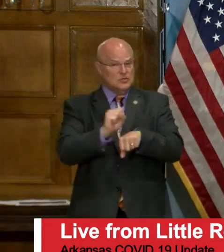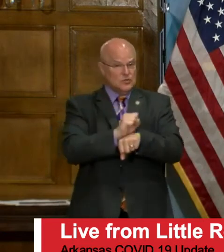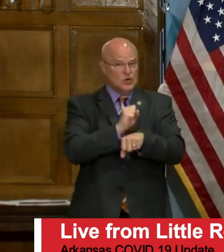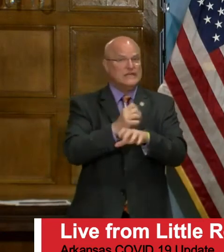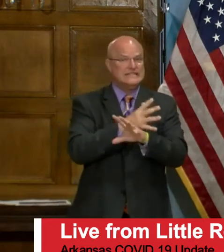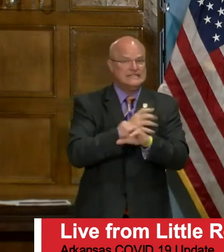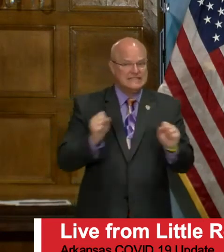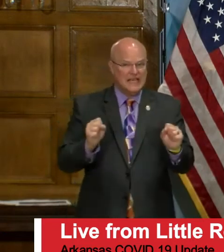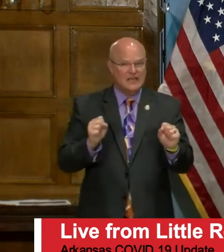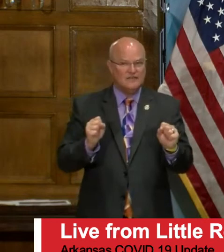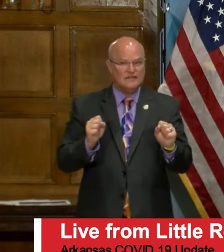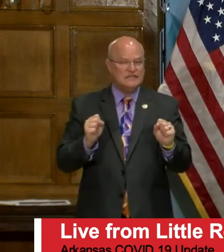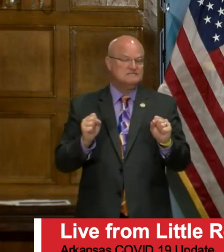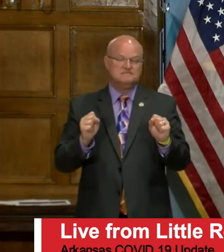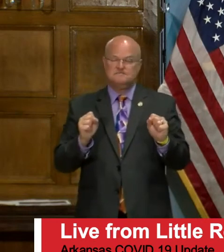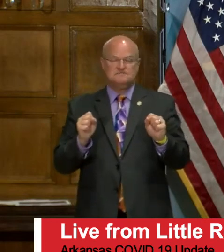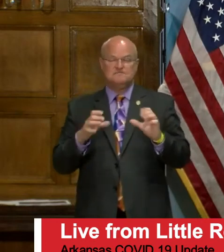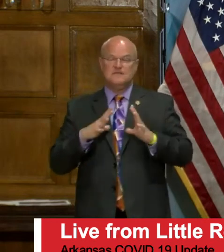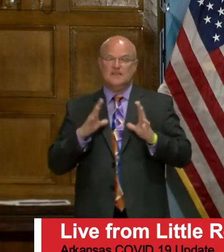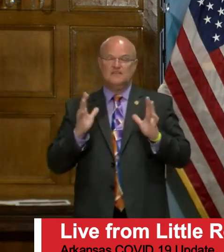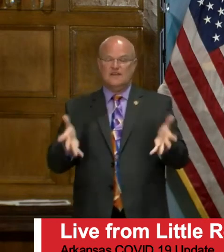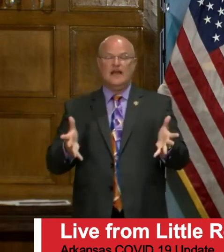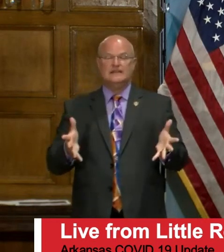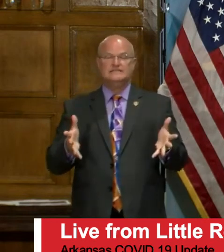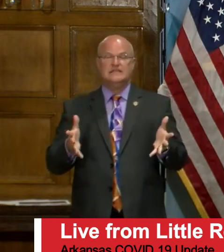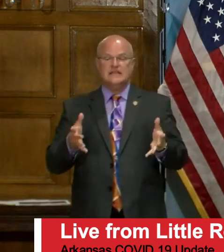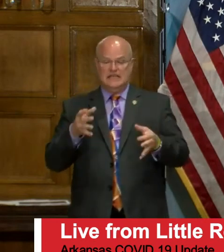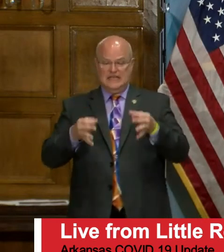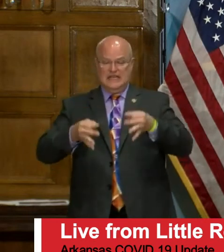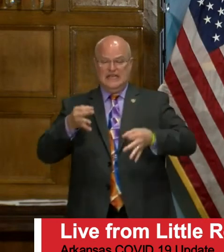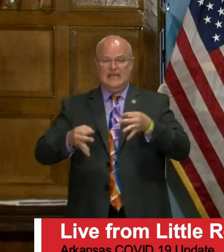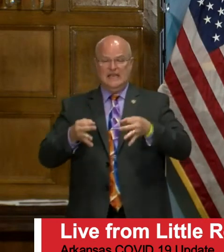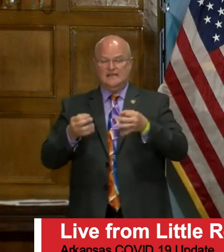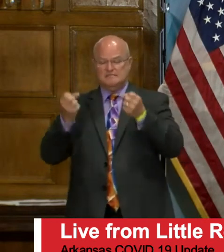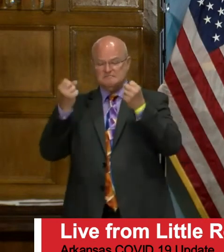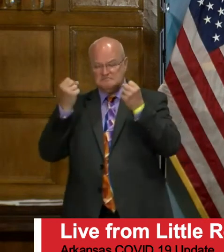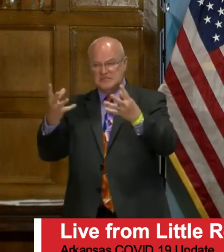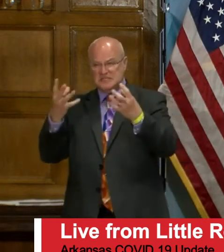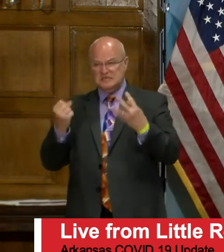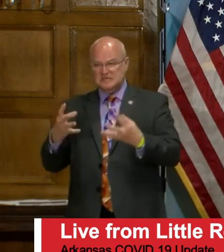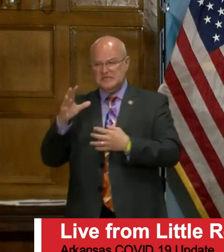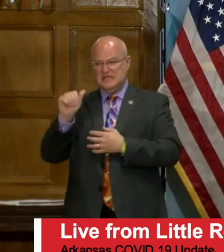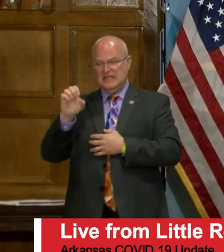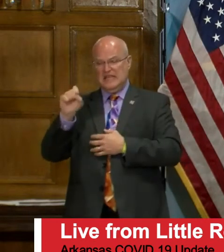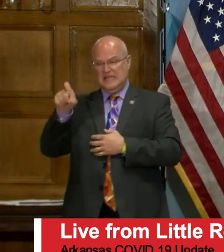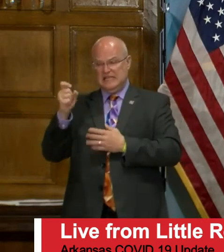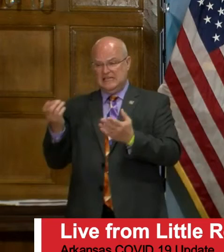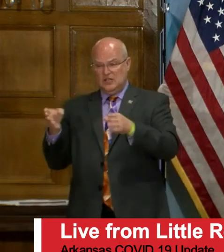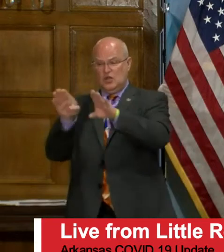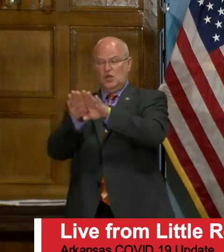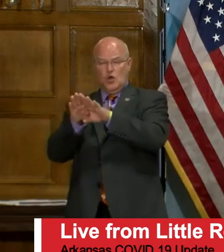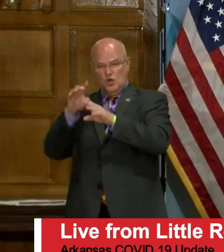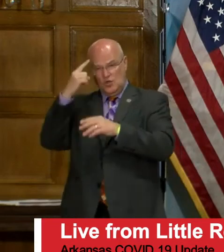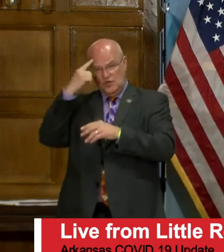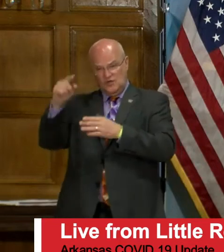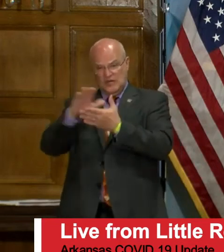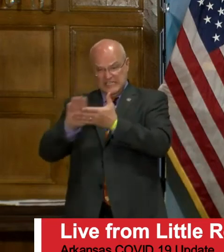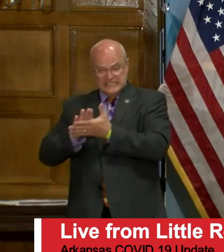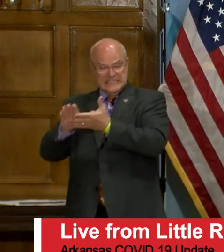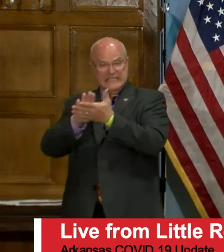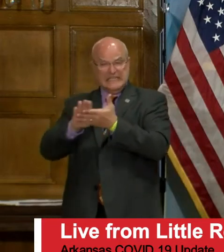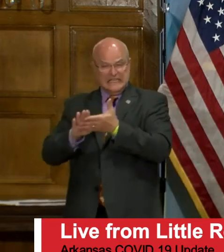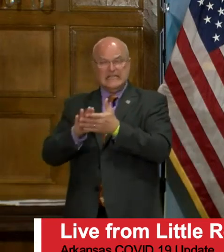operating safely, then there's no reason to shut down. If there are quite a few cases and they need to close for